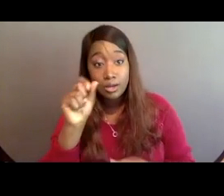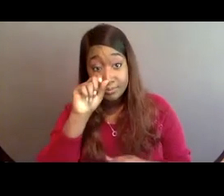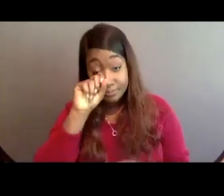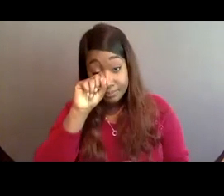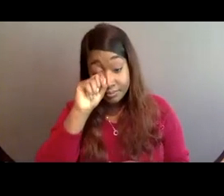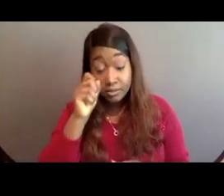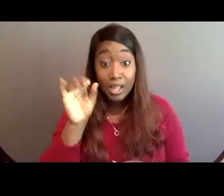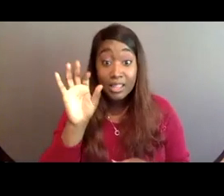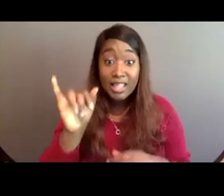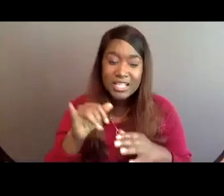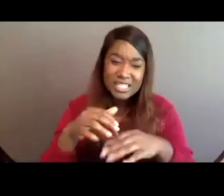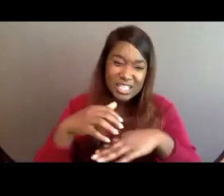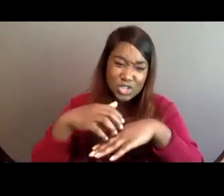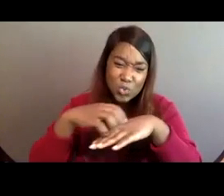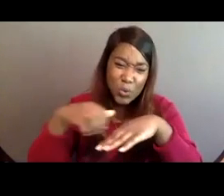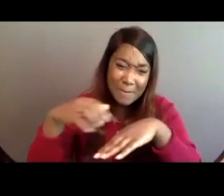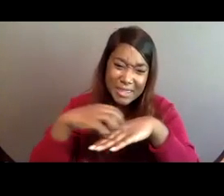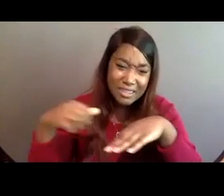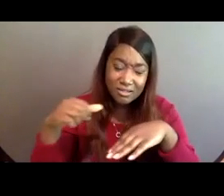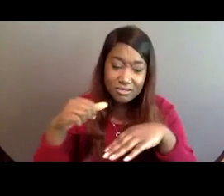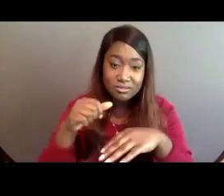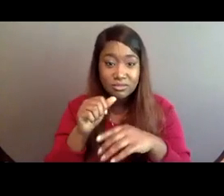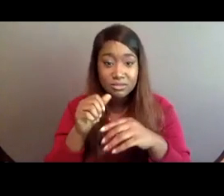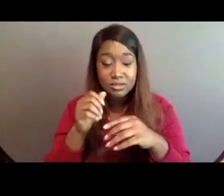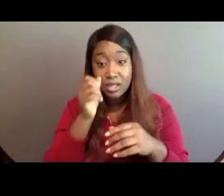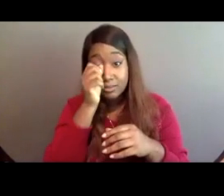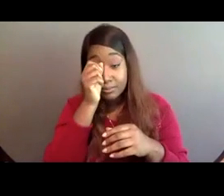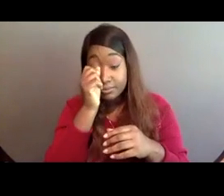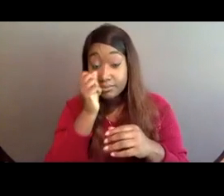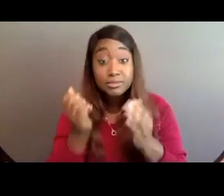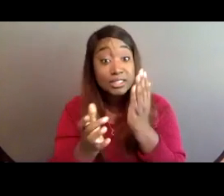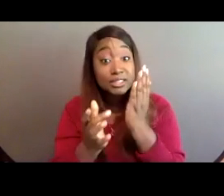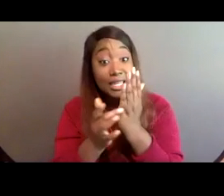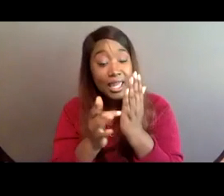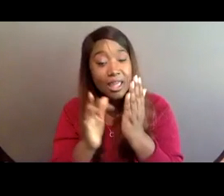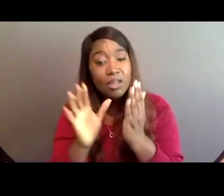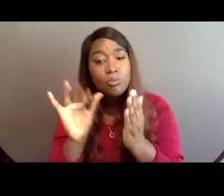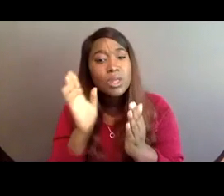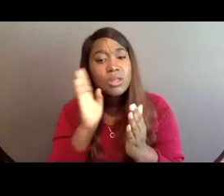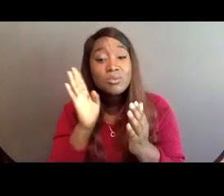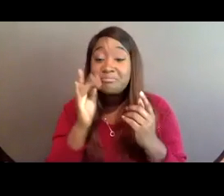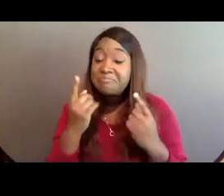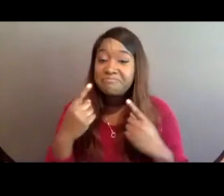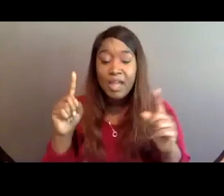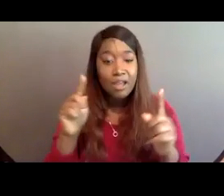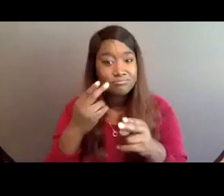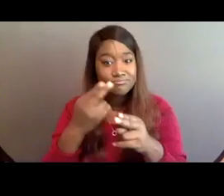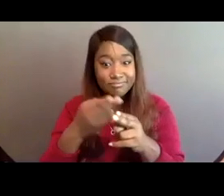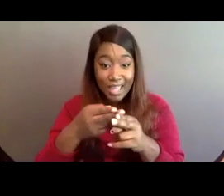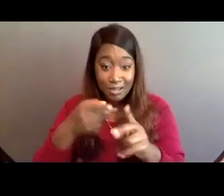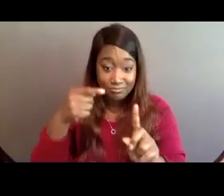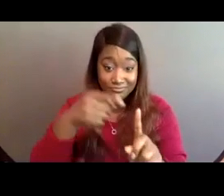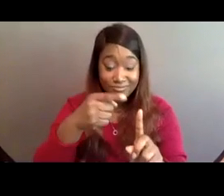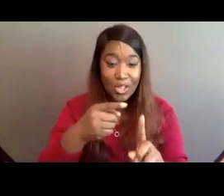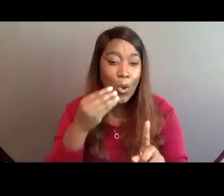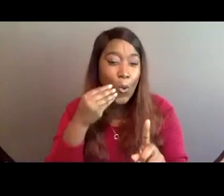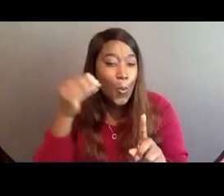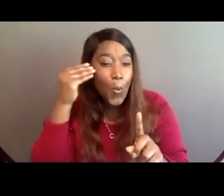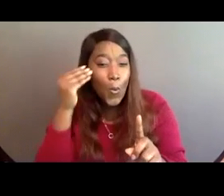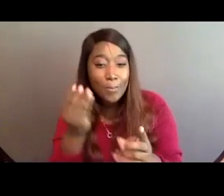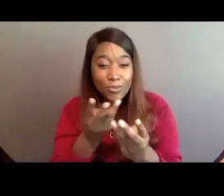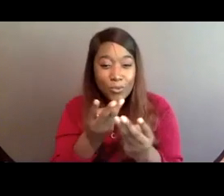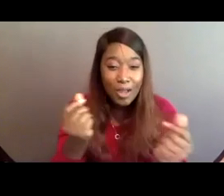of what we call a home remedy, something that was just practiced by grandmas and